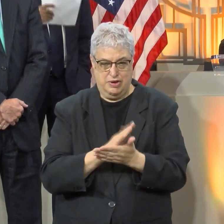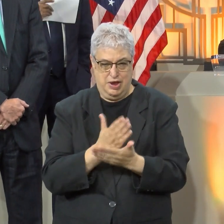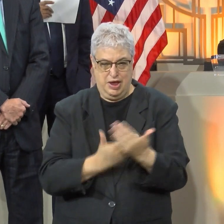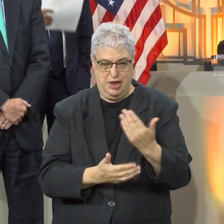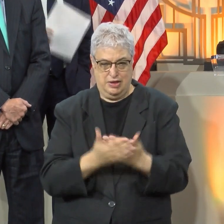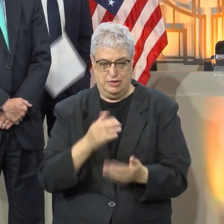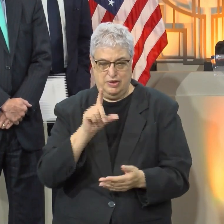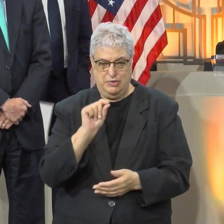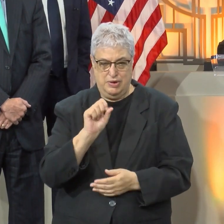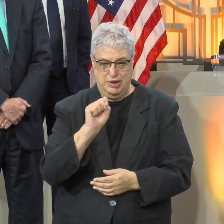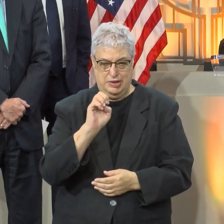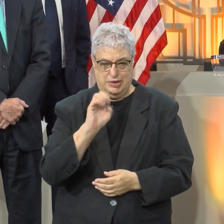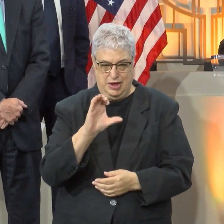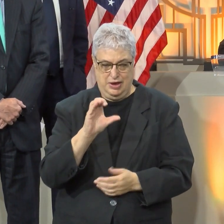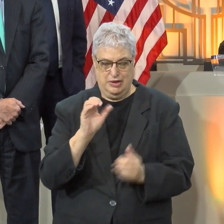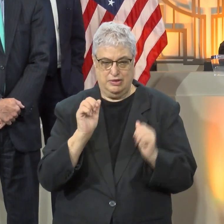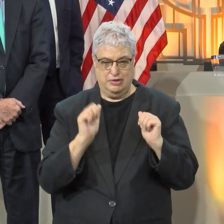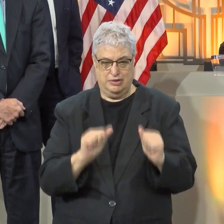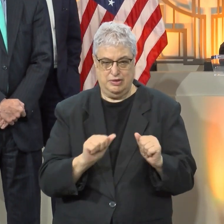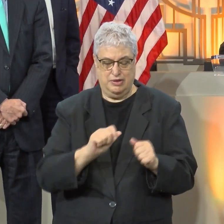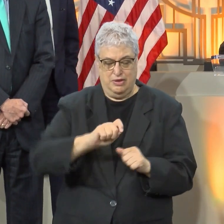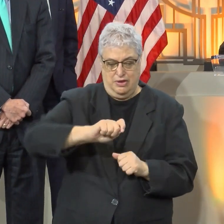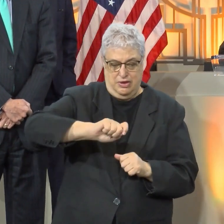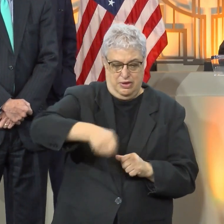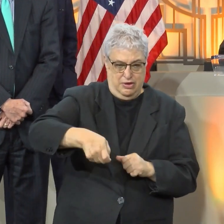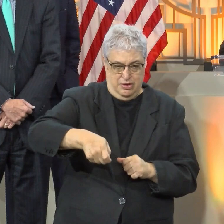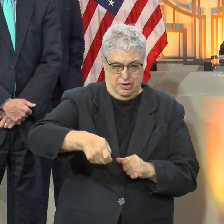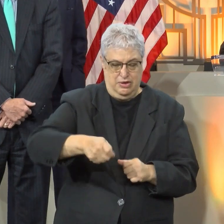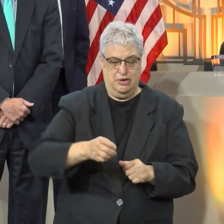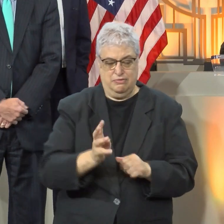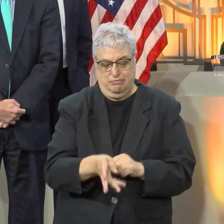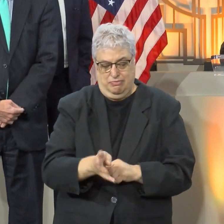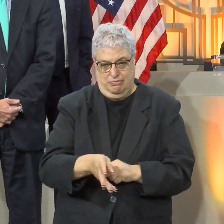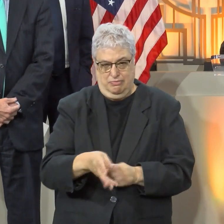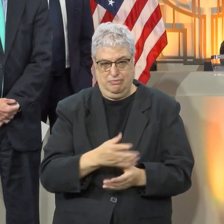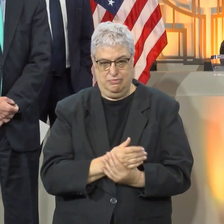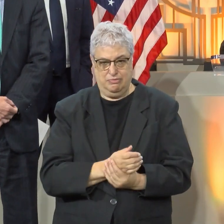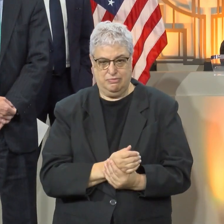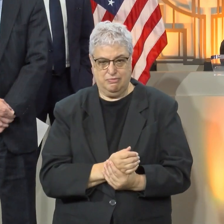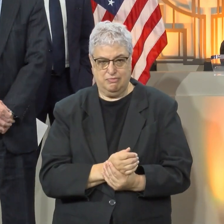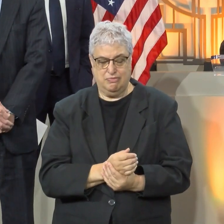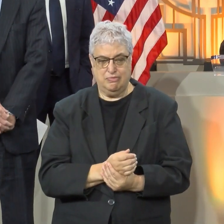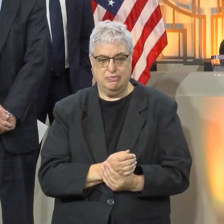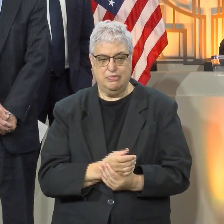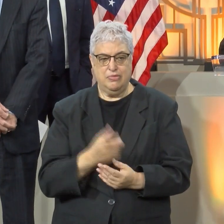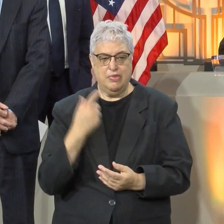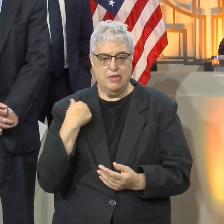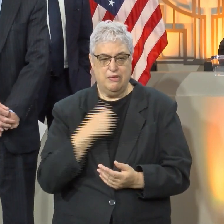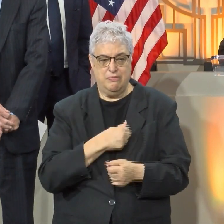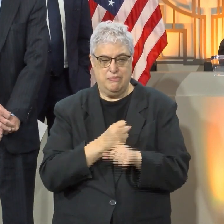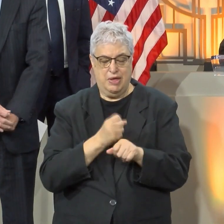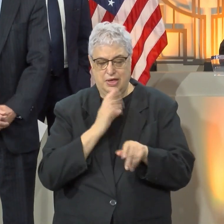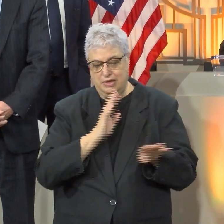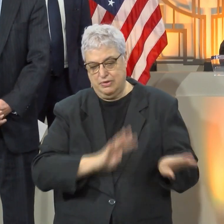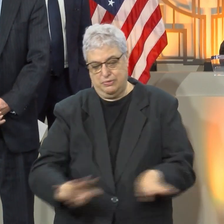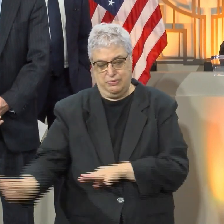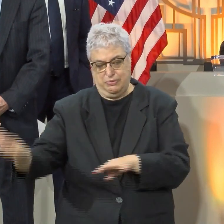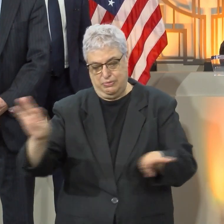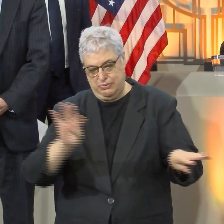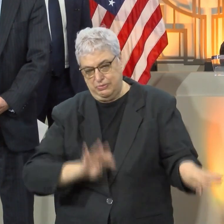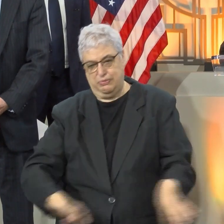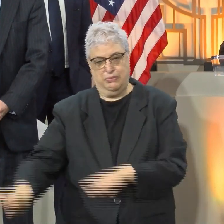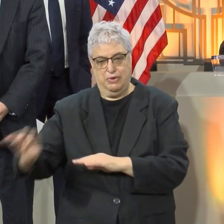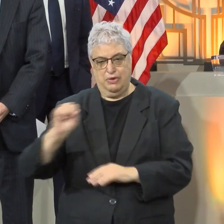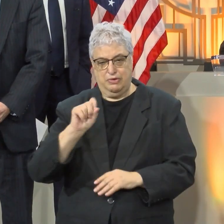because this water is available at the turn of a faucet. We make sure that your storm drain systems are working and